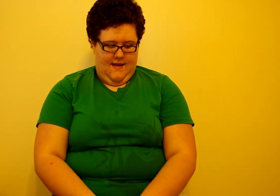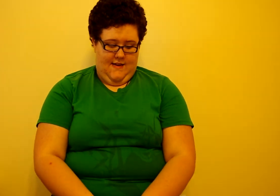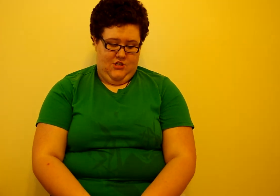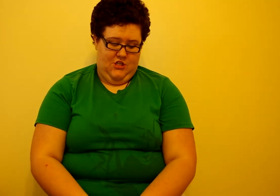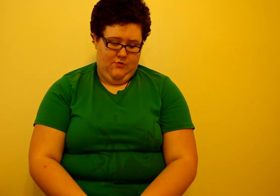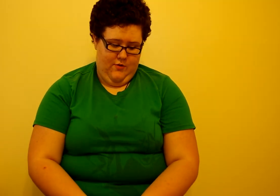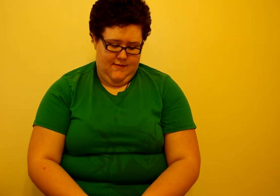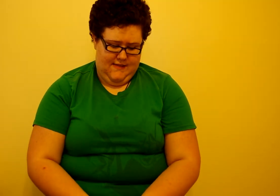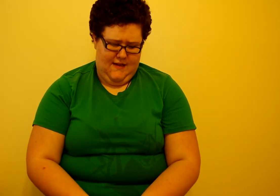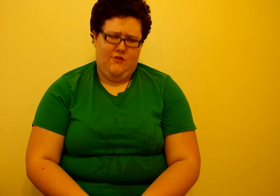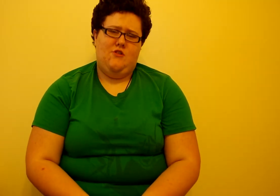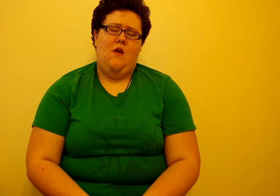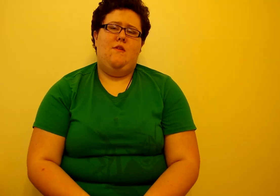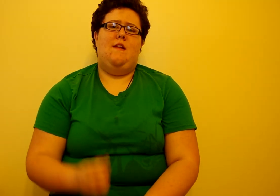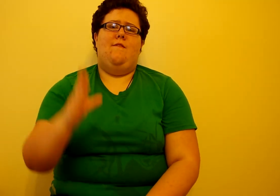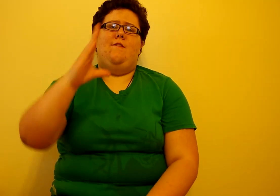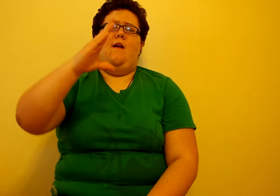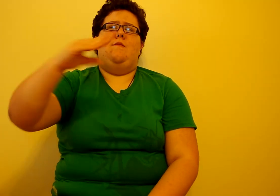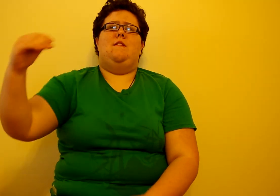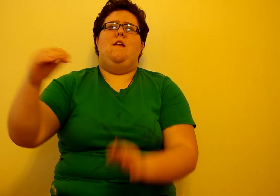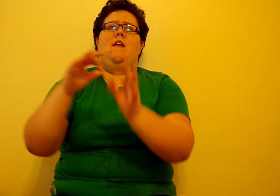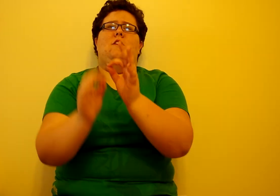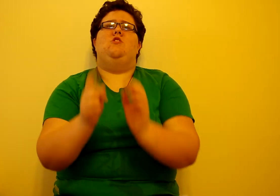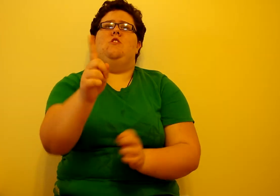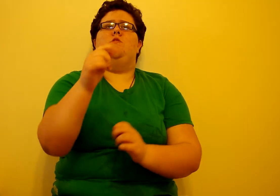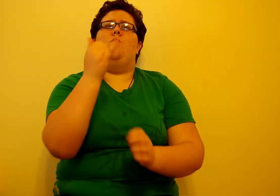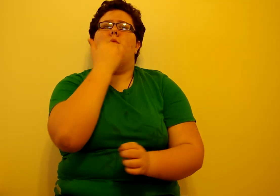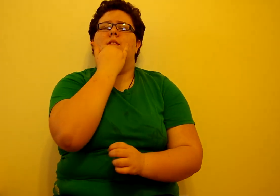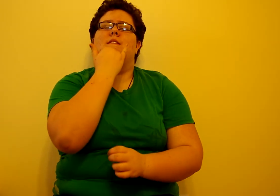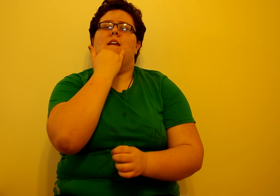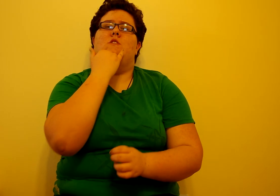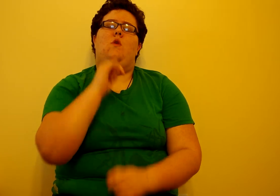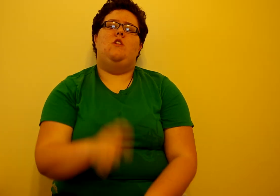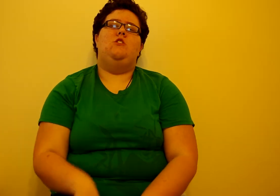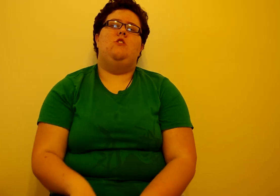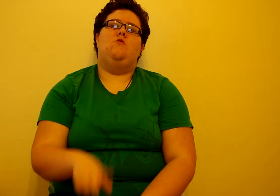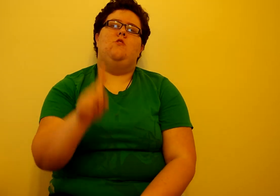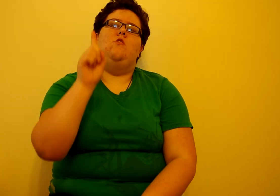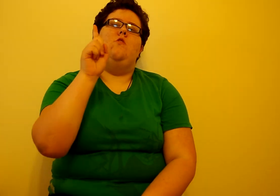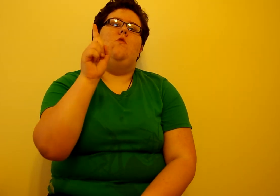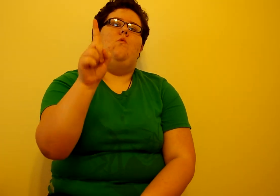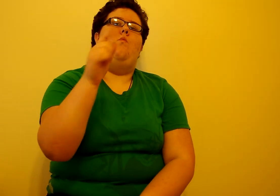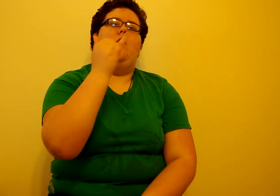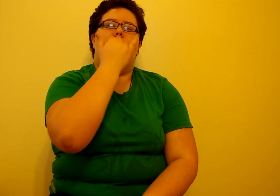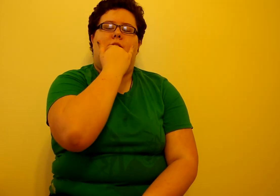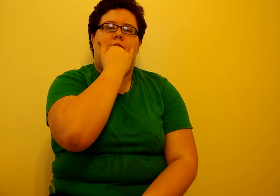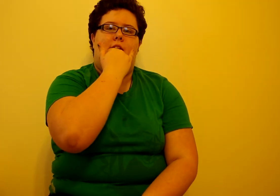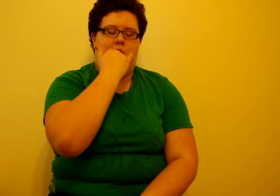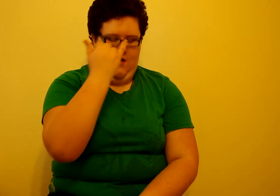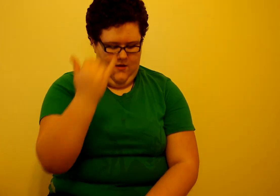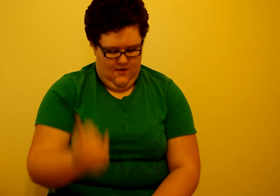And just one mistake. There's not really enough time to sign and just one mistake, so I just used one mistake.